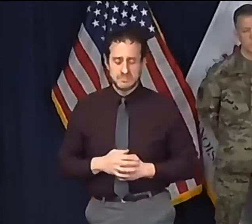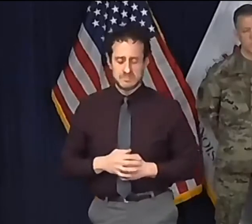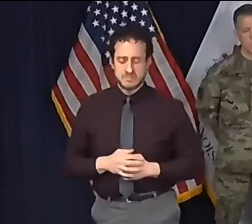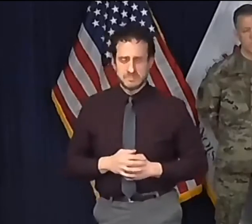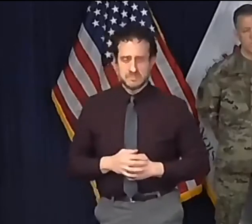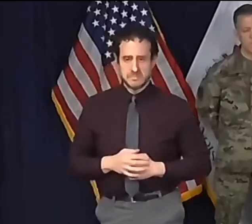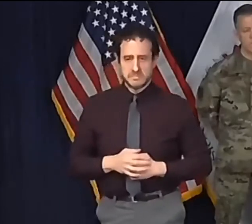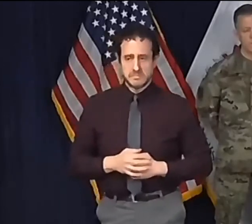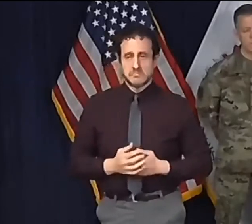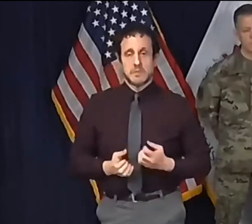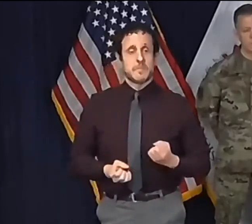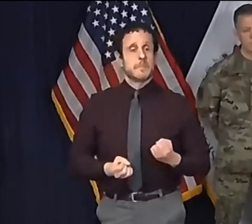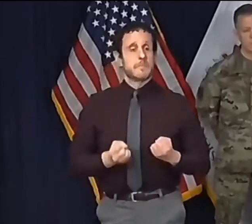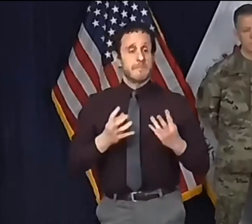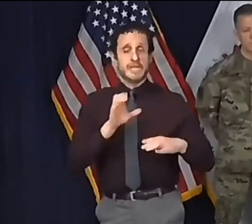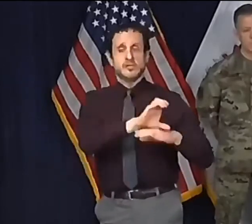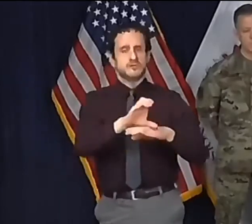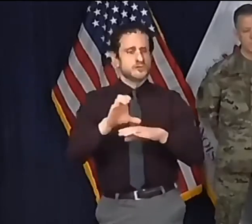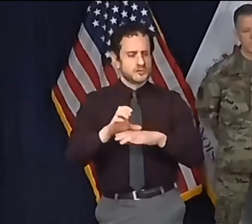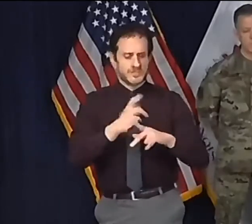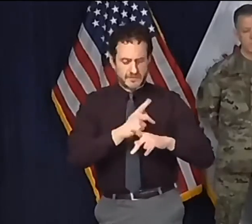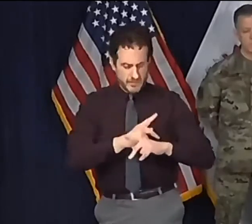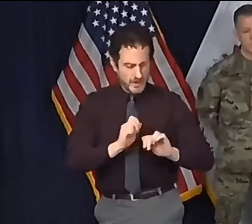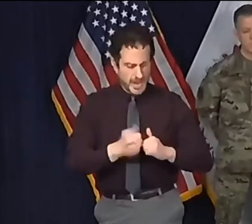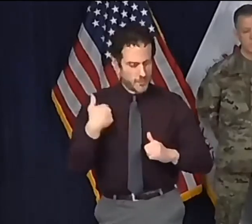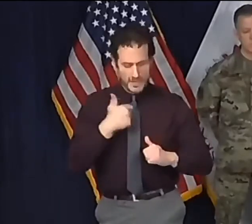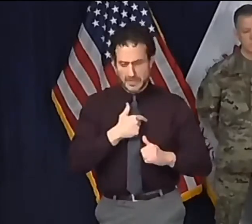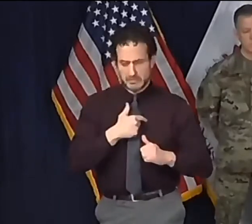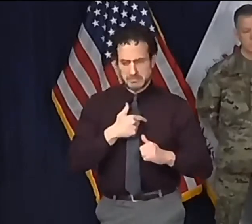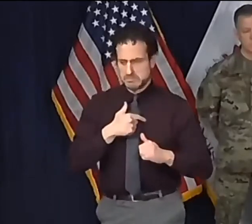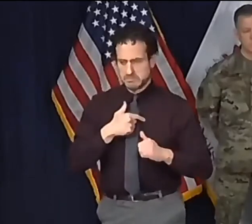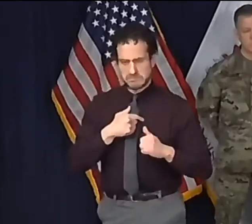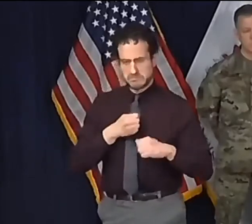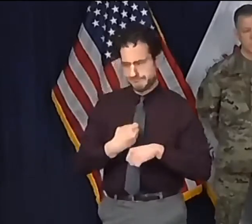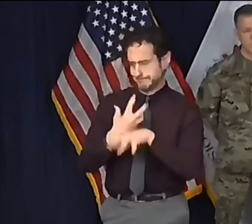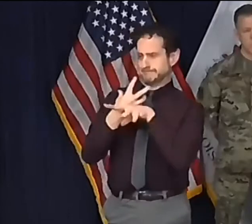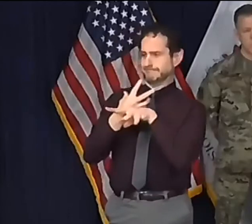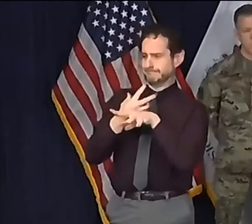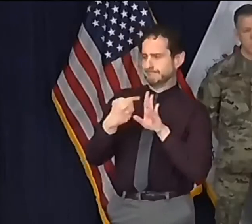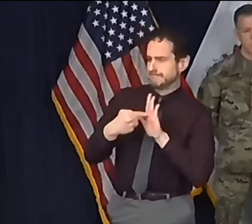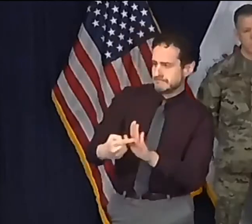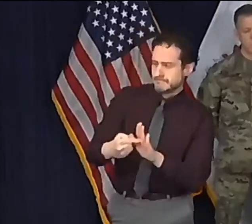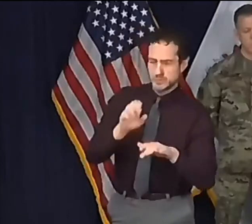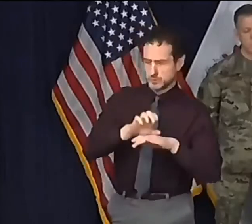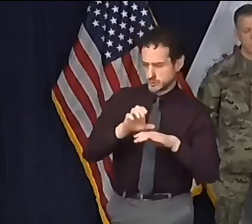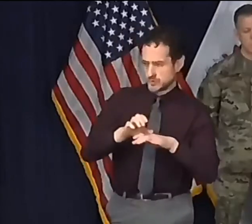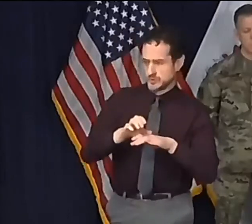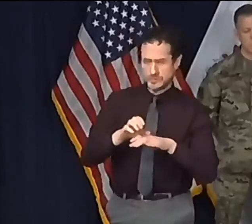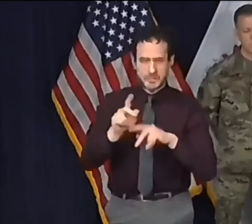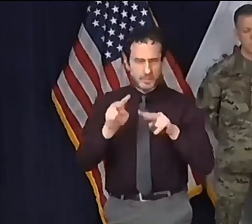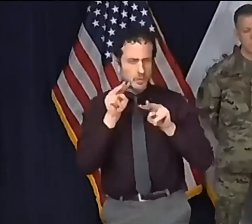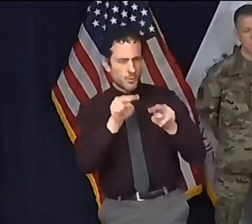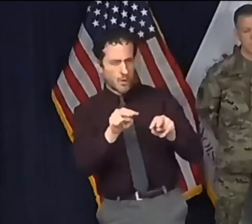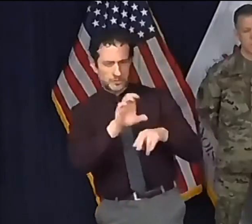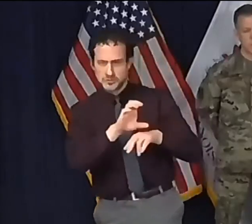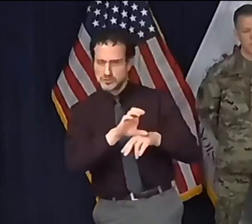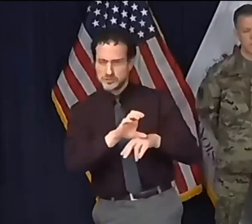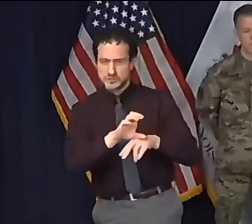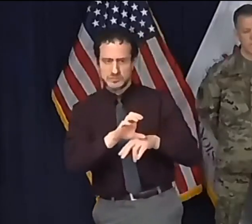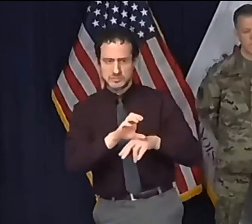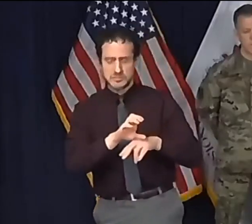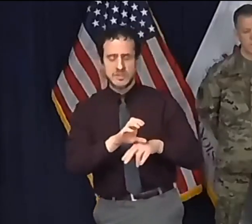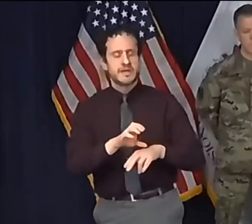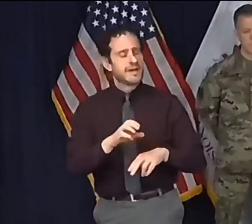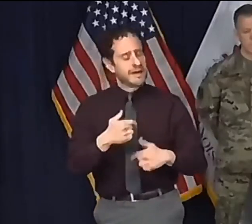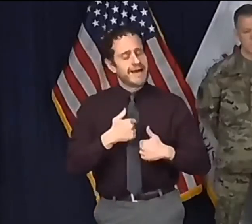do church together that they think would be safe. Please, let's stay home. I'm a woman of faith. I